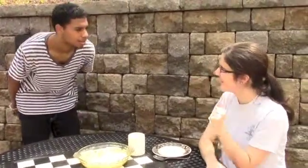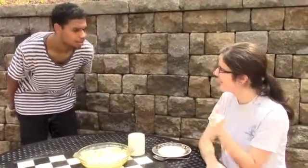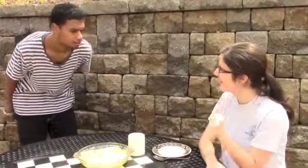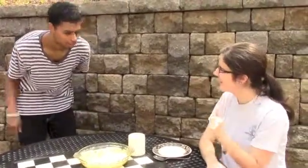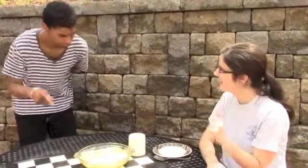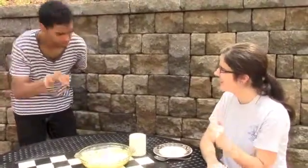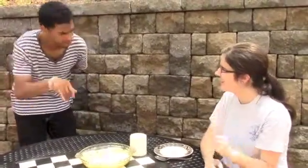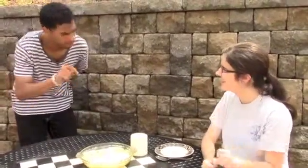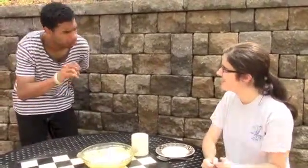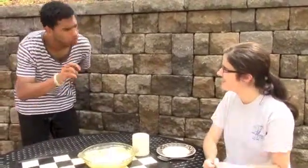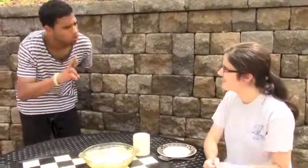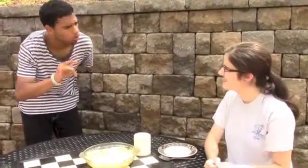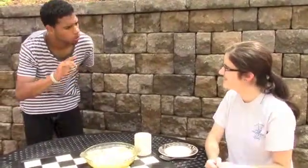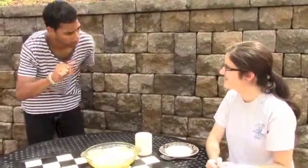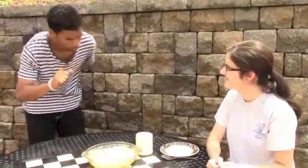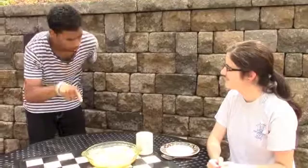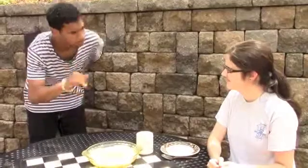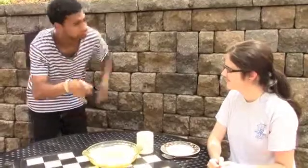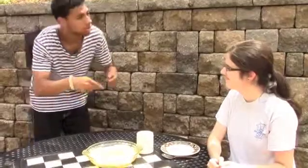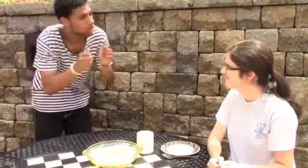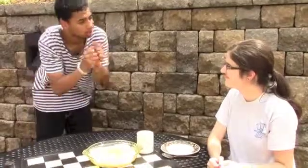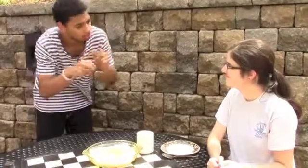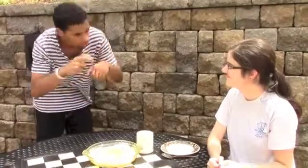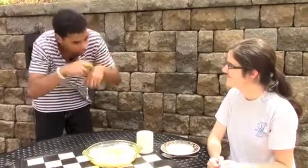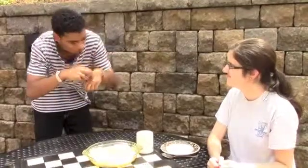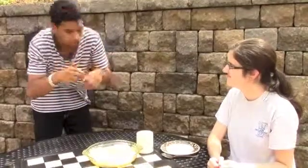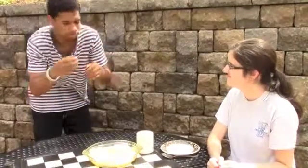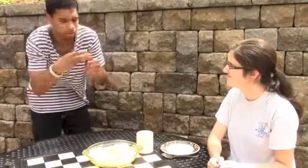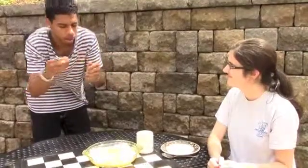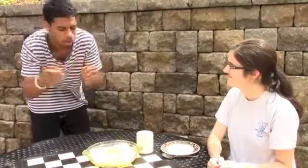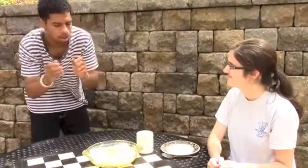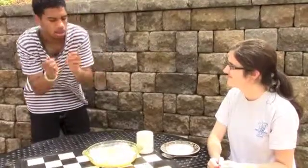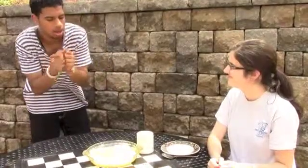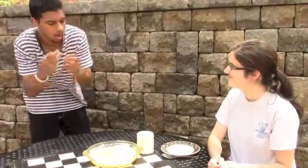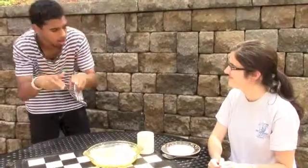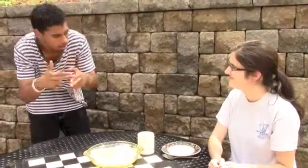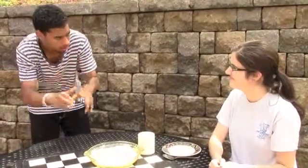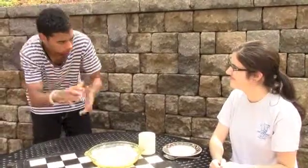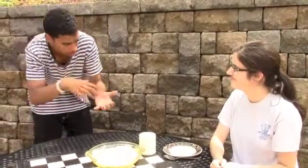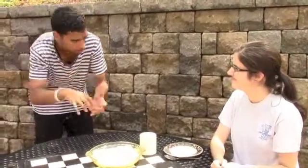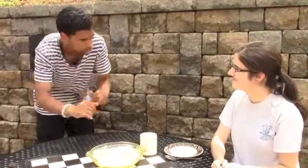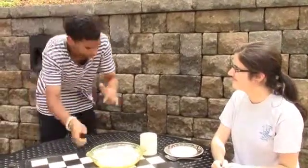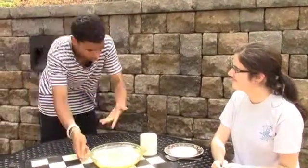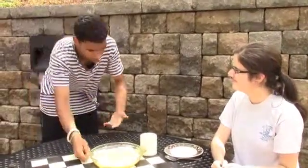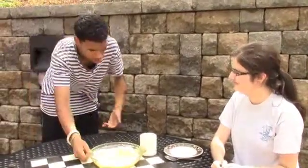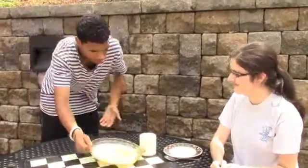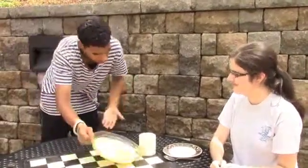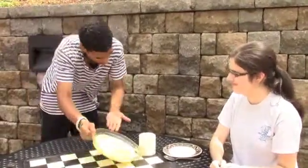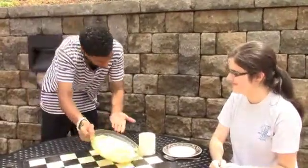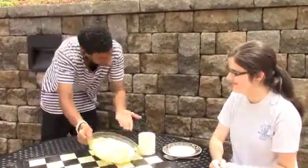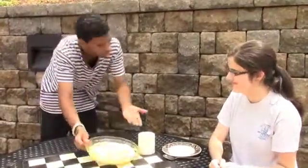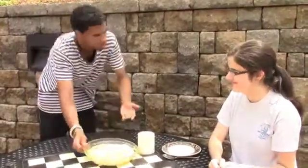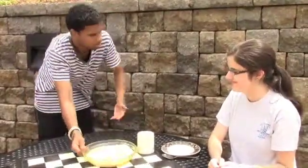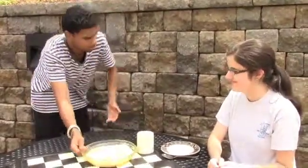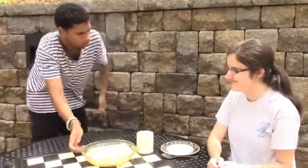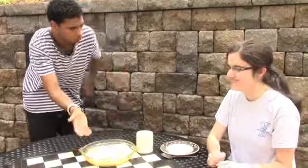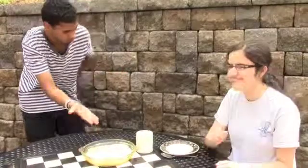Those aren't tortillas. Oh, why, yes, it is. Our tortillas, we have potatoes and cheese and